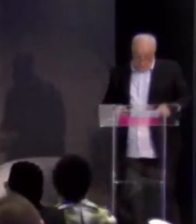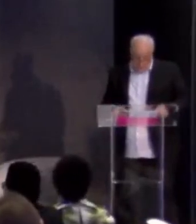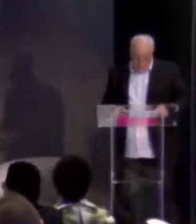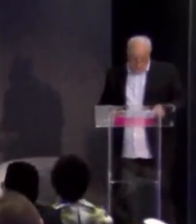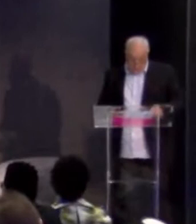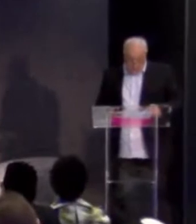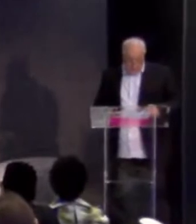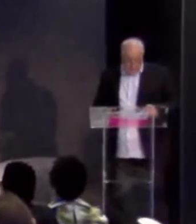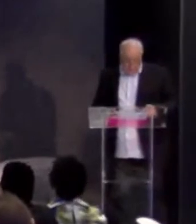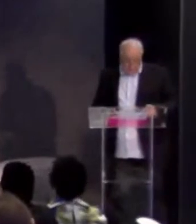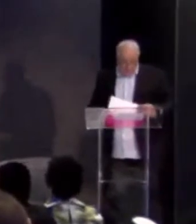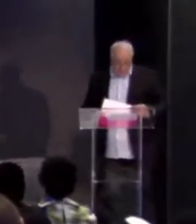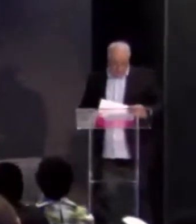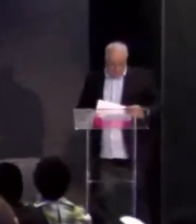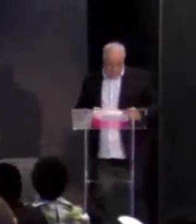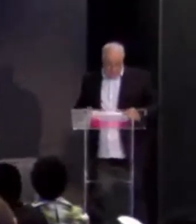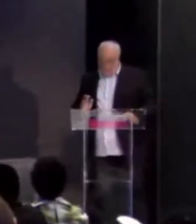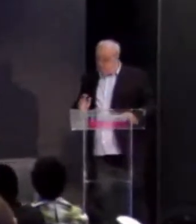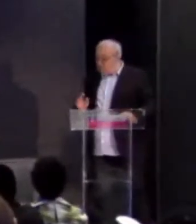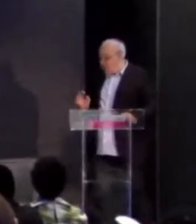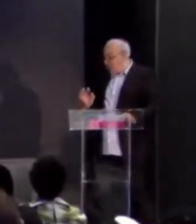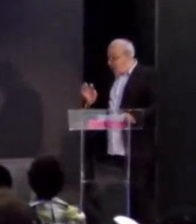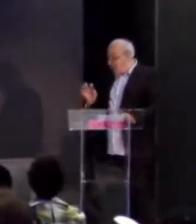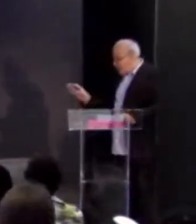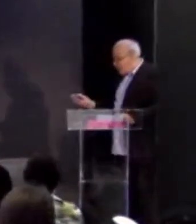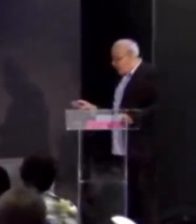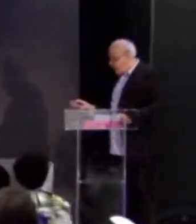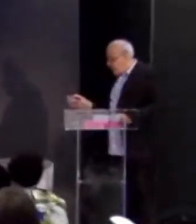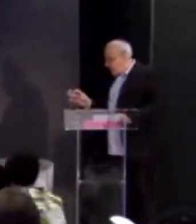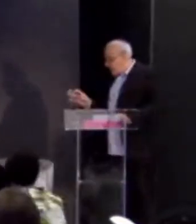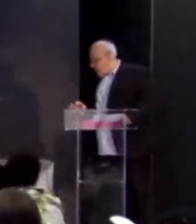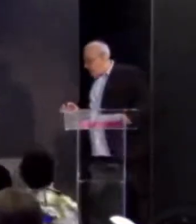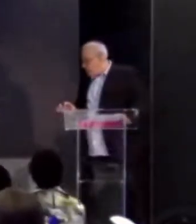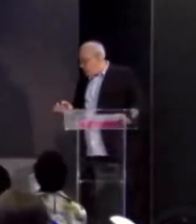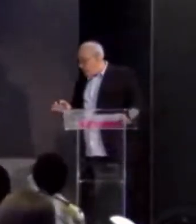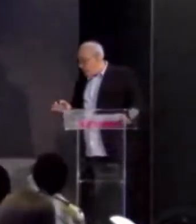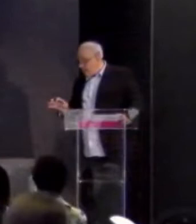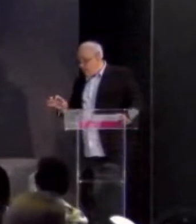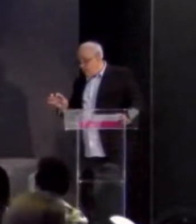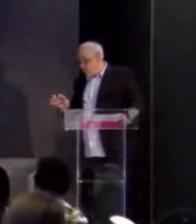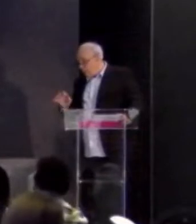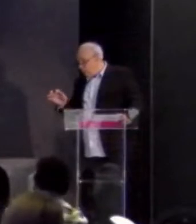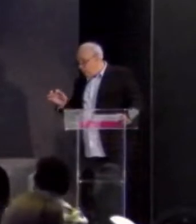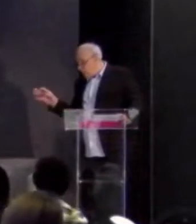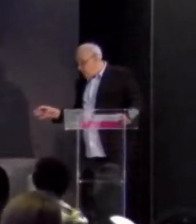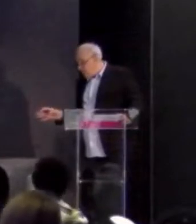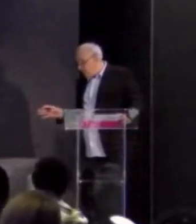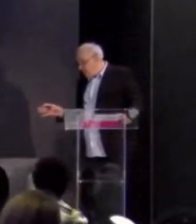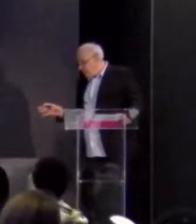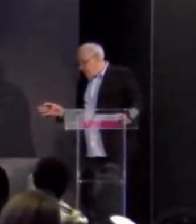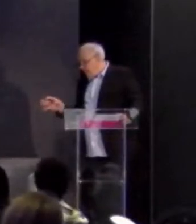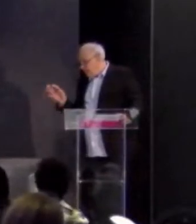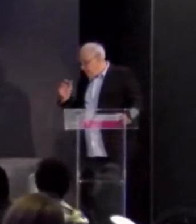into the conversation. One of the things that I did ask all of you to think about during the breakfast break was, what can we do